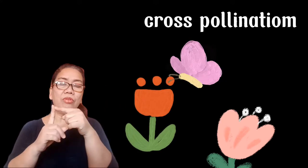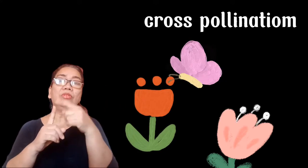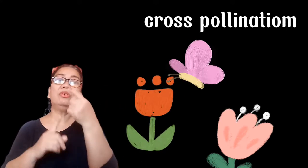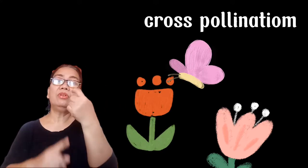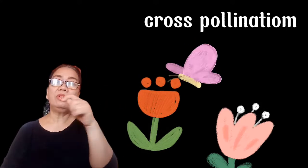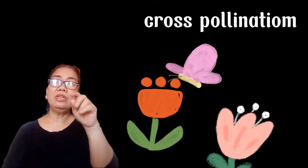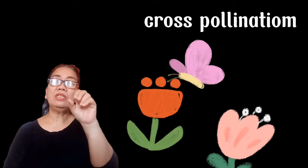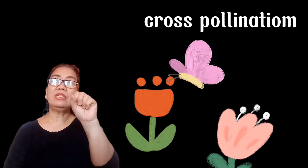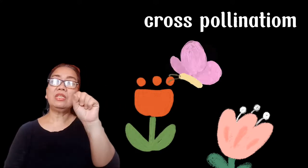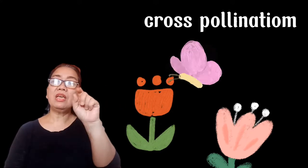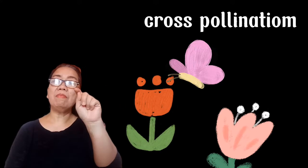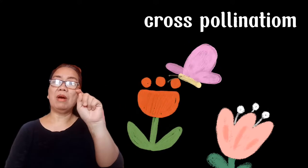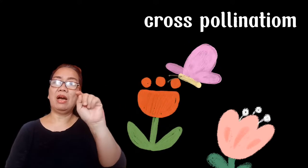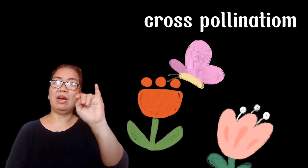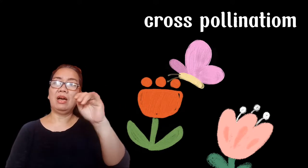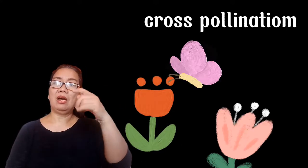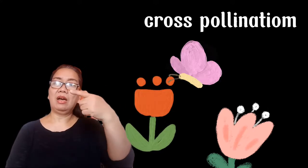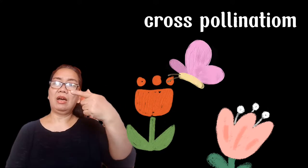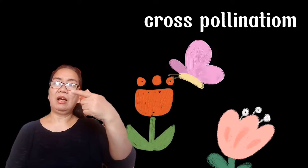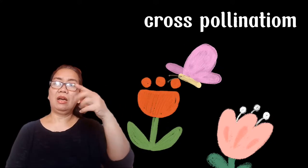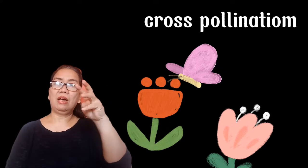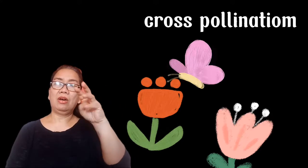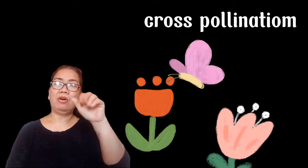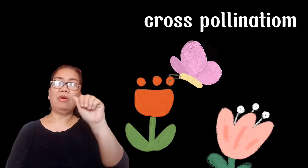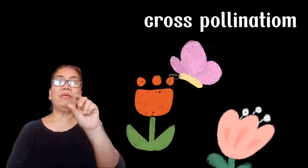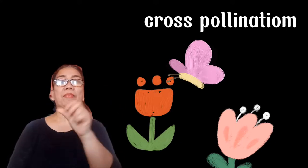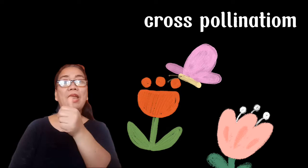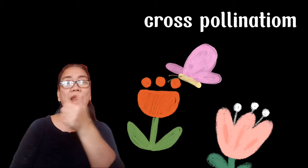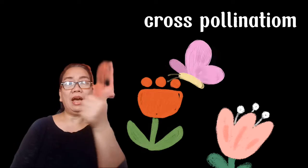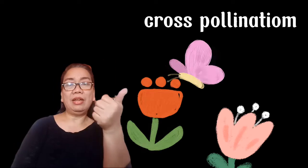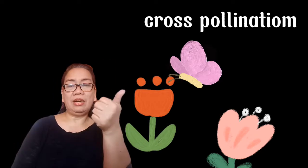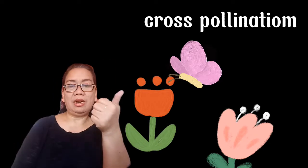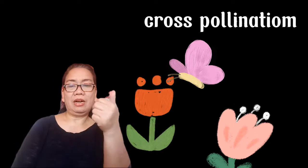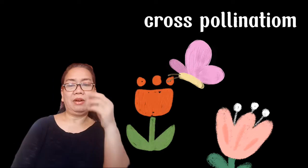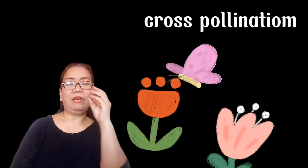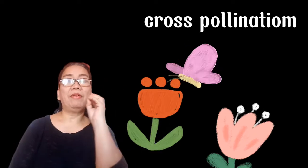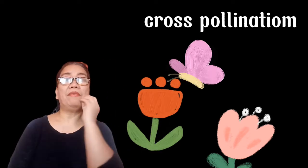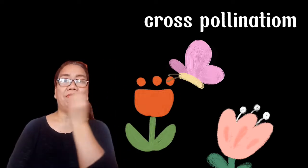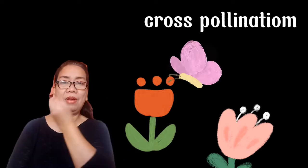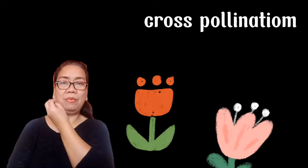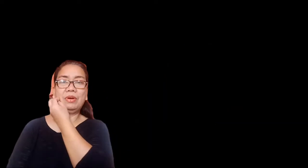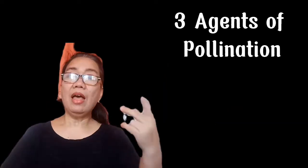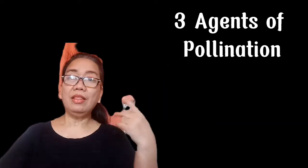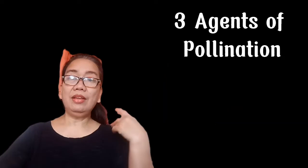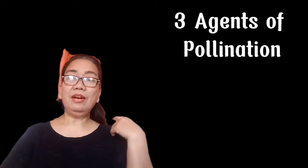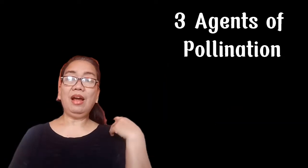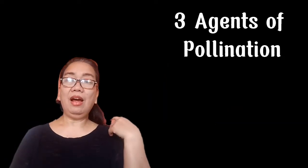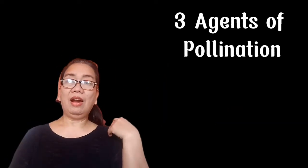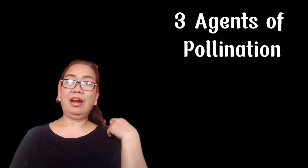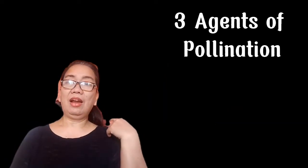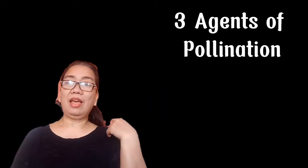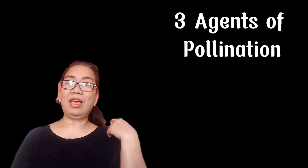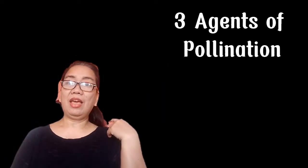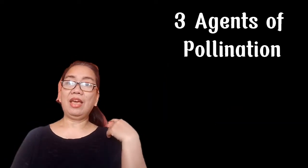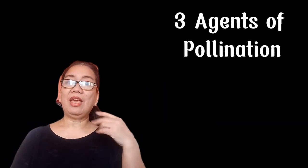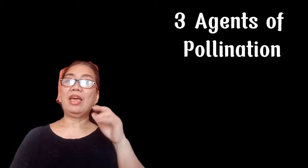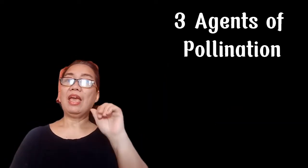to the stigma of another flower. There are